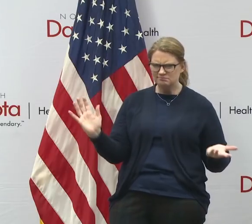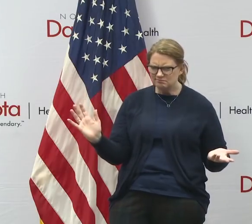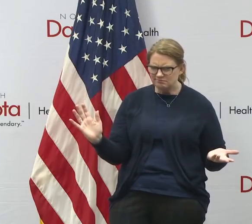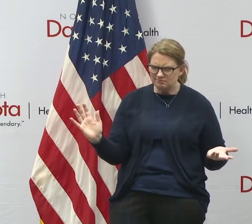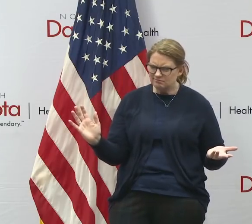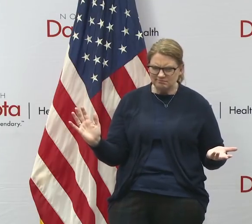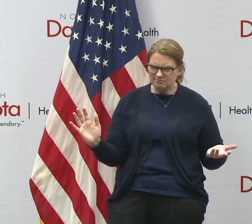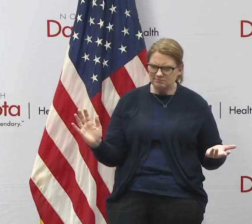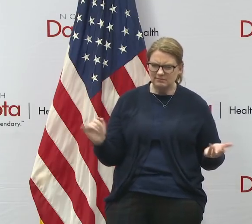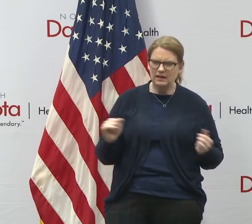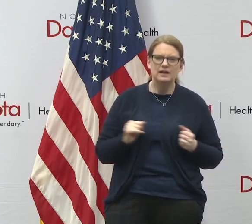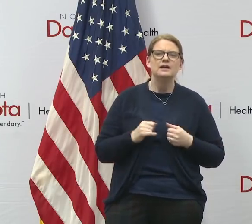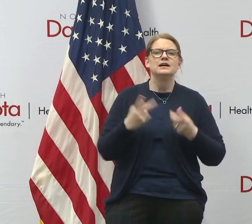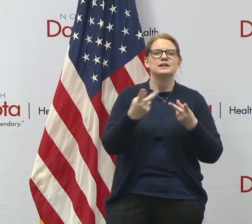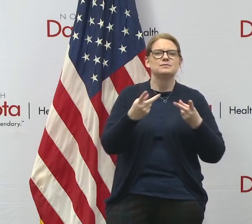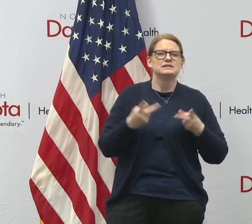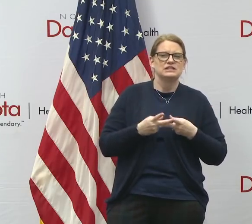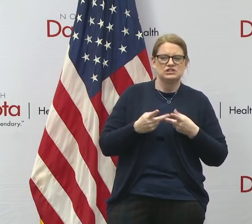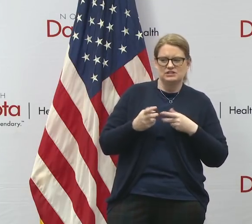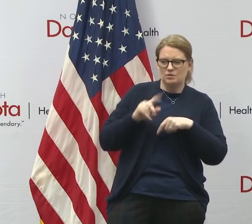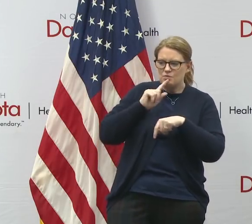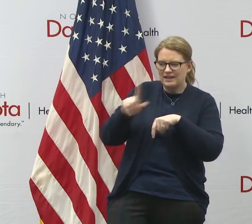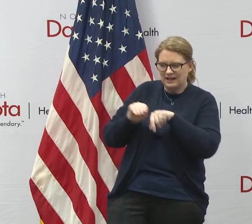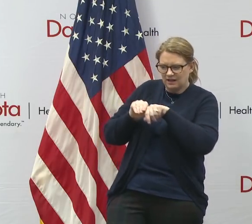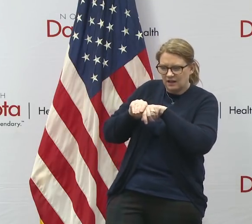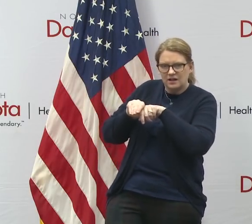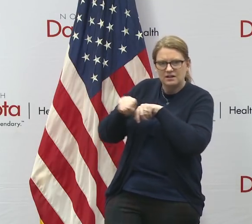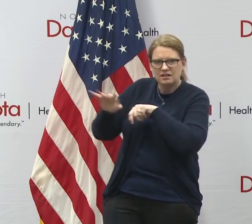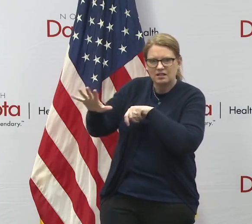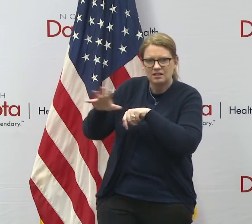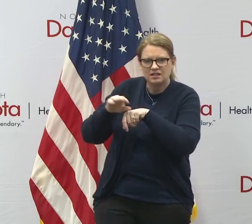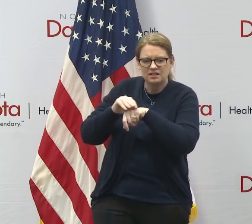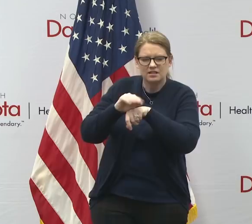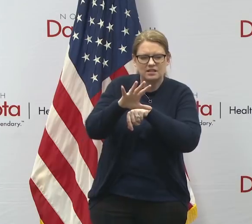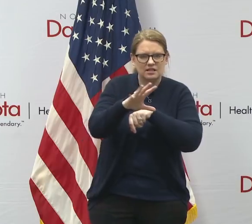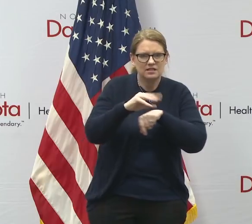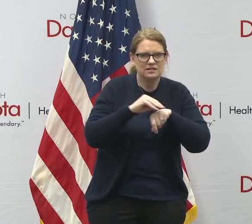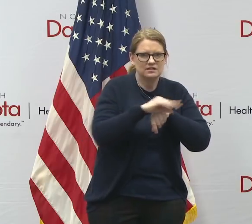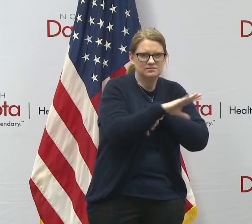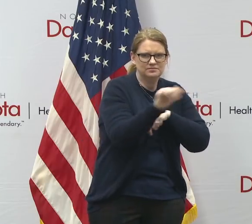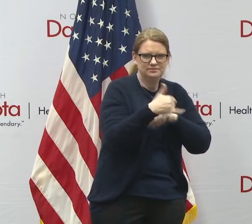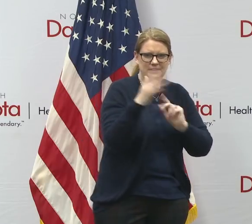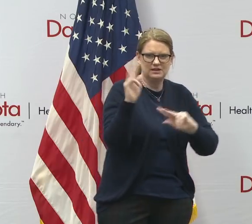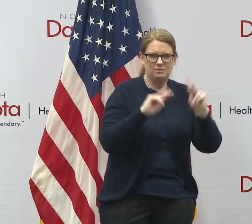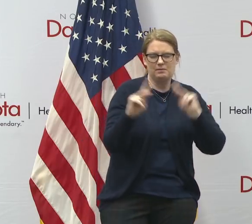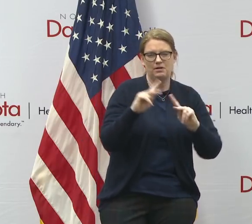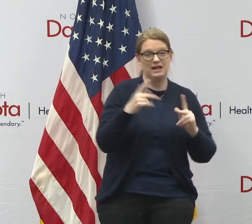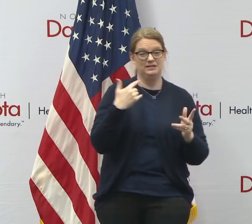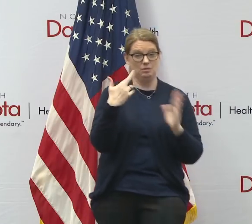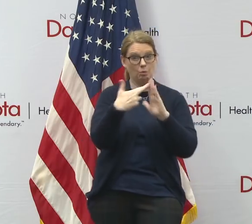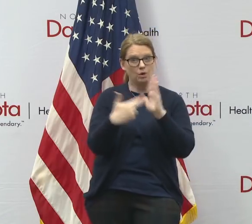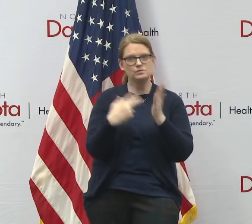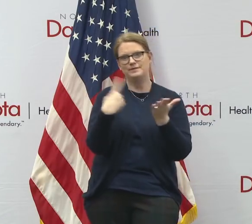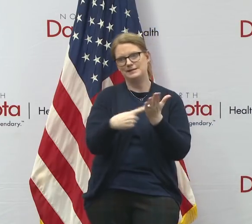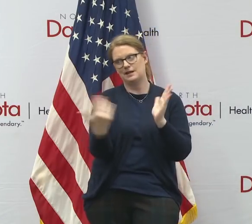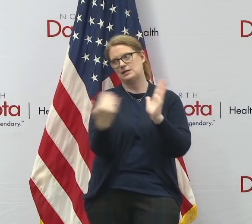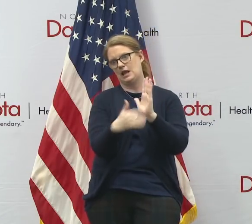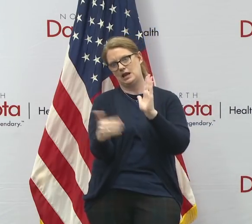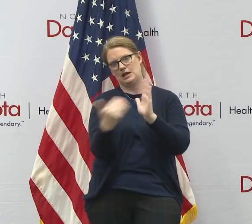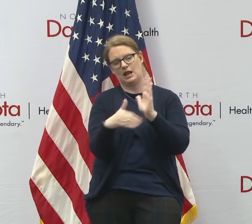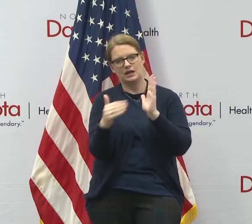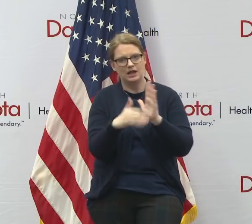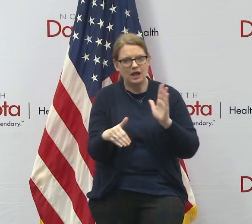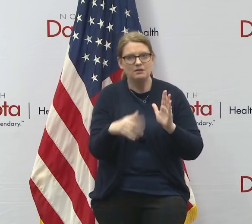a position to transmit this to someone else. And the way you avoid that is all the rules we've talked about. And certainly when we think